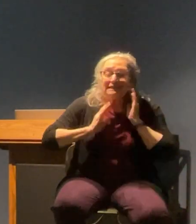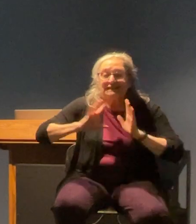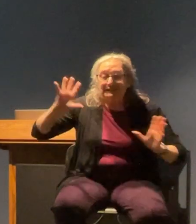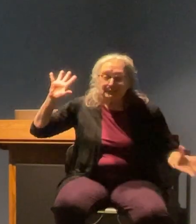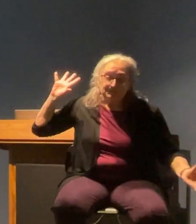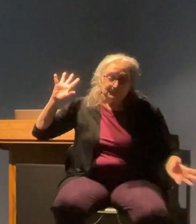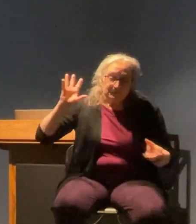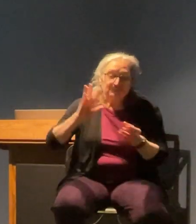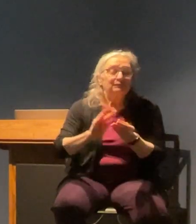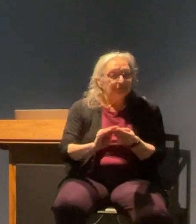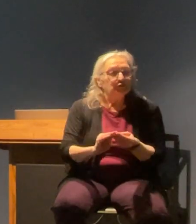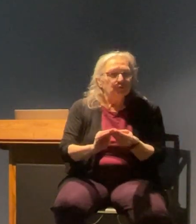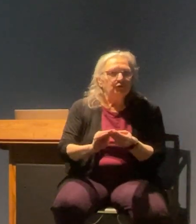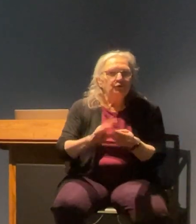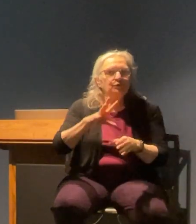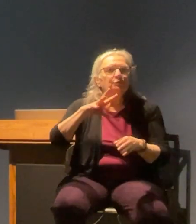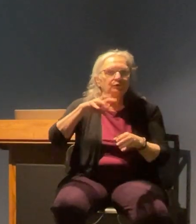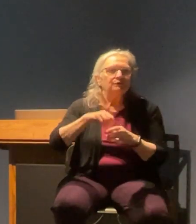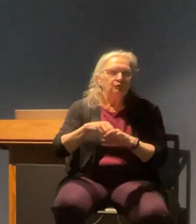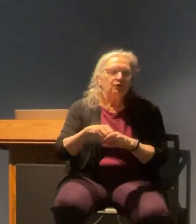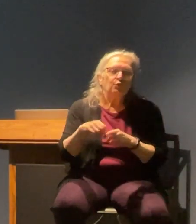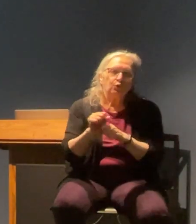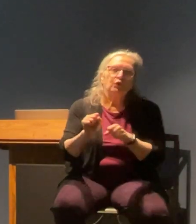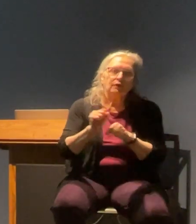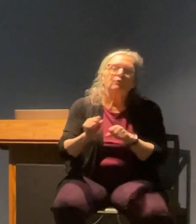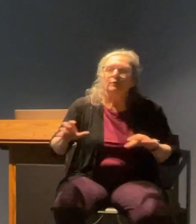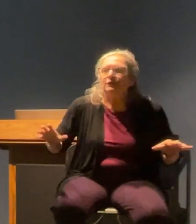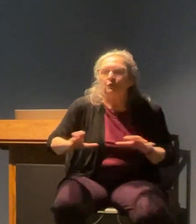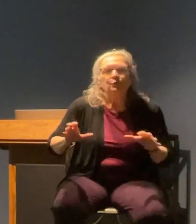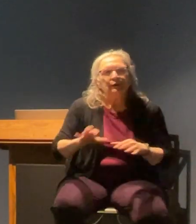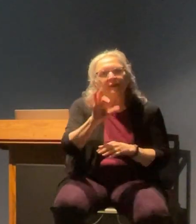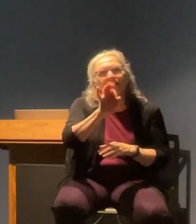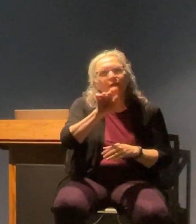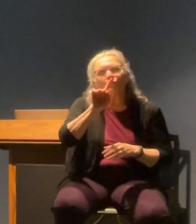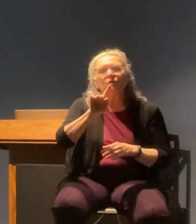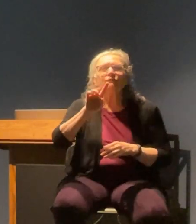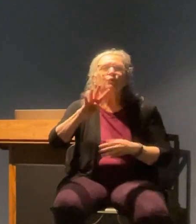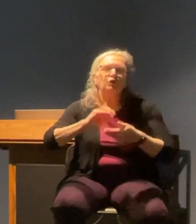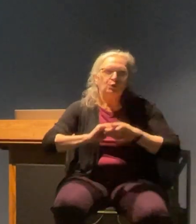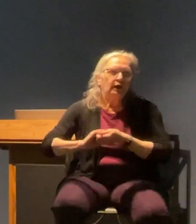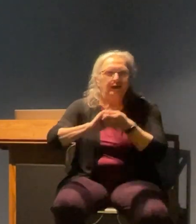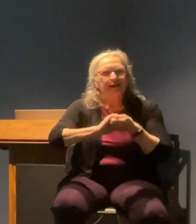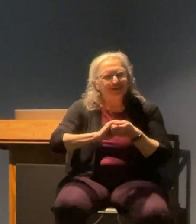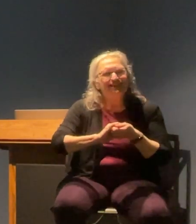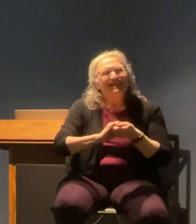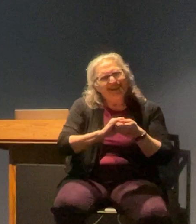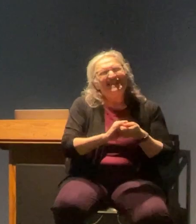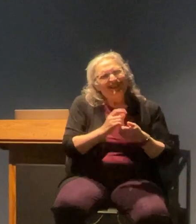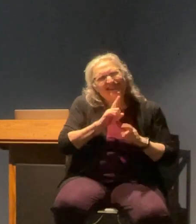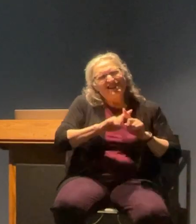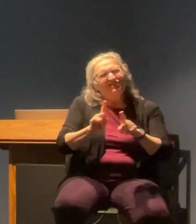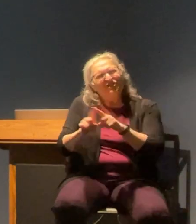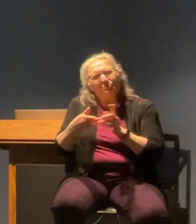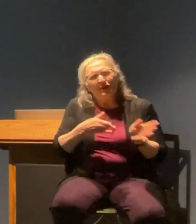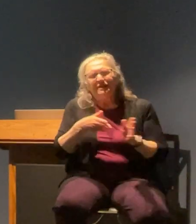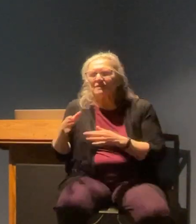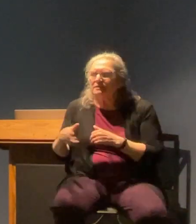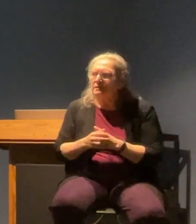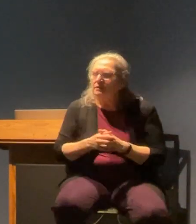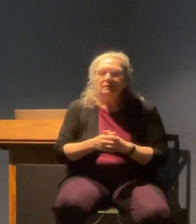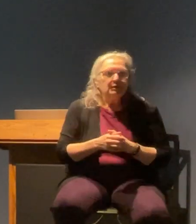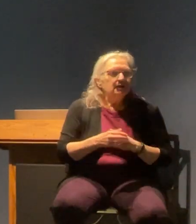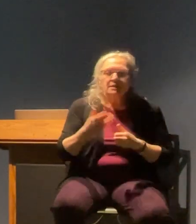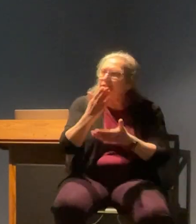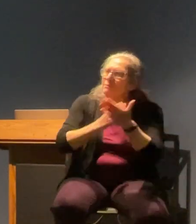incorporate it in the work that we do with 914 United in different ways, right? As I mentioned, we are on the front lines. Shout out to my team, some of them